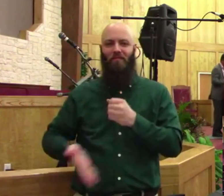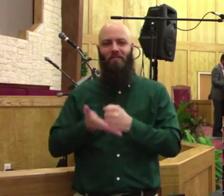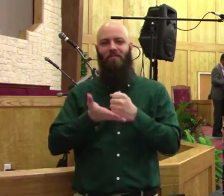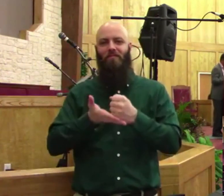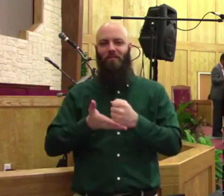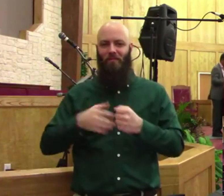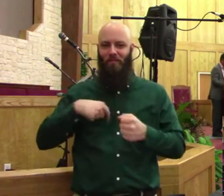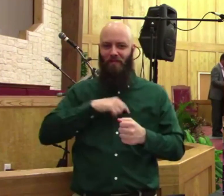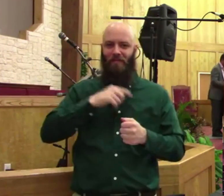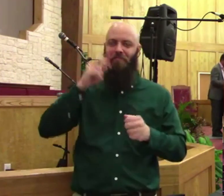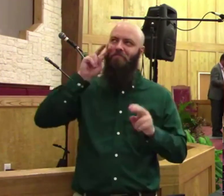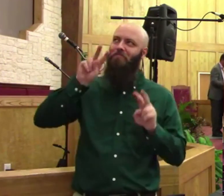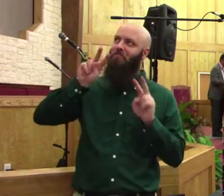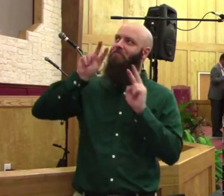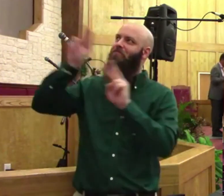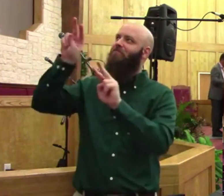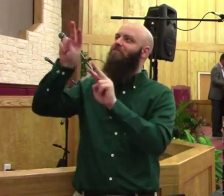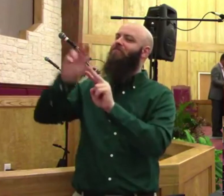on him.